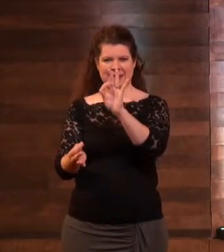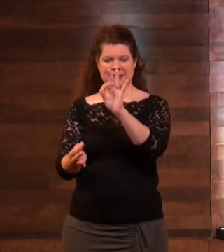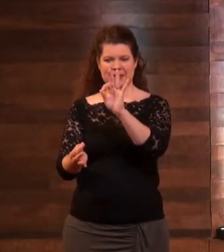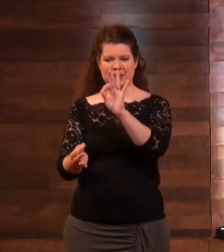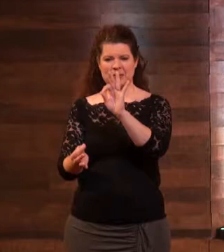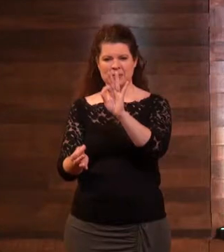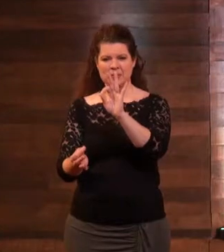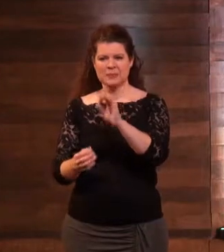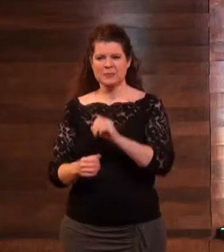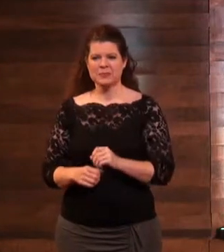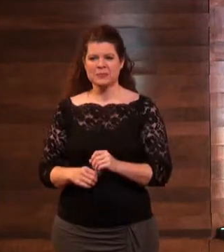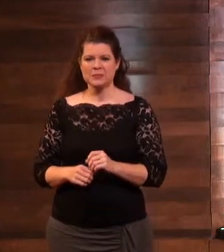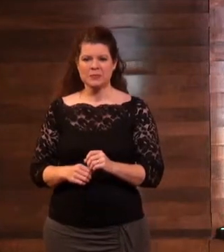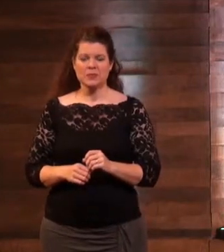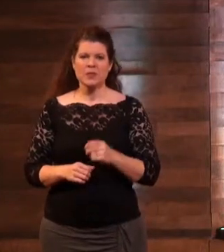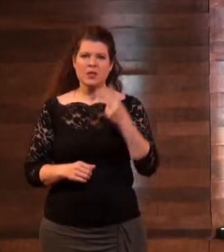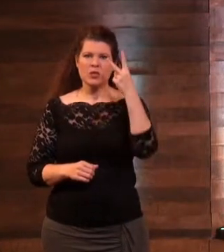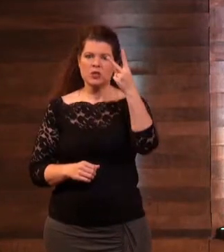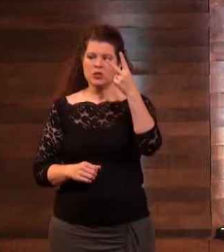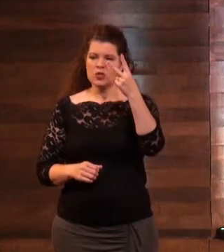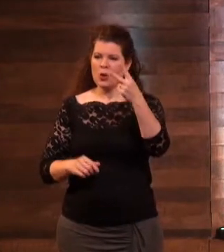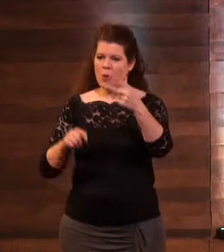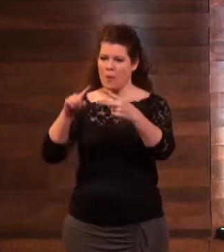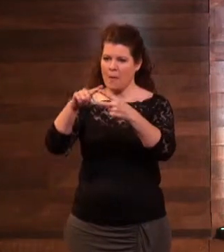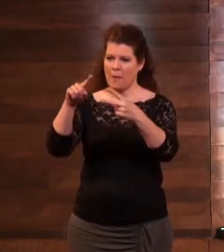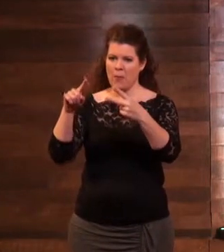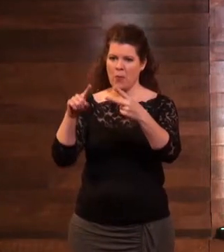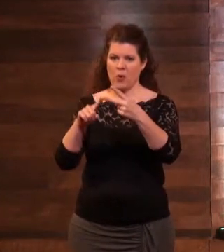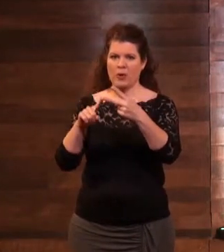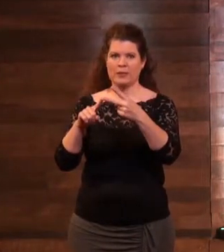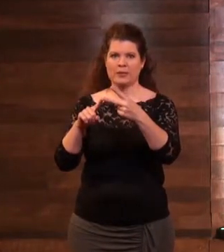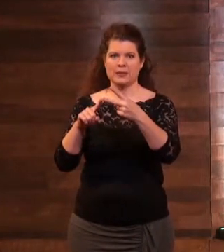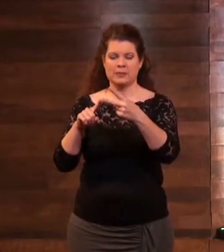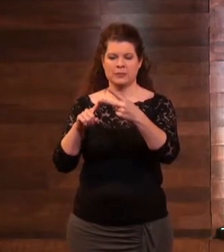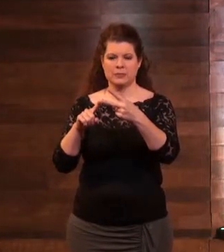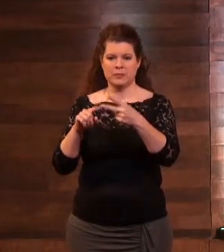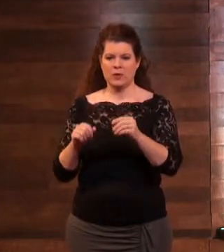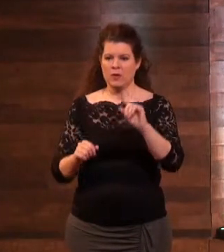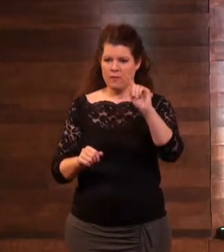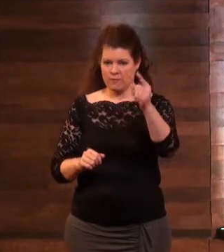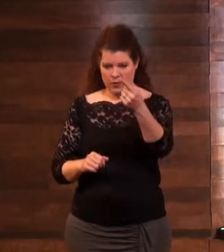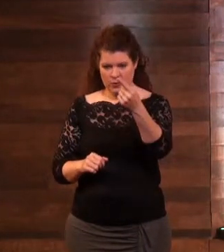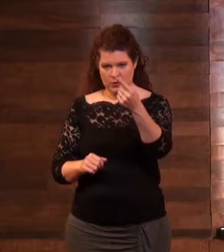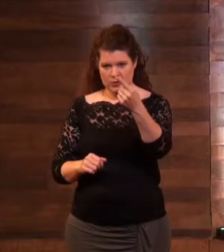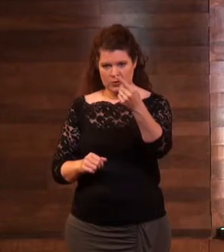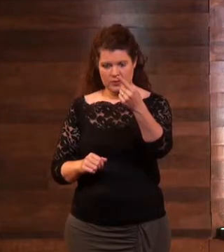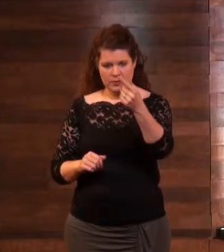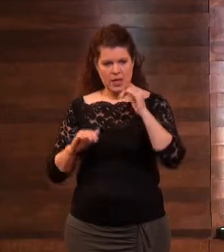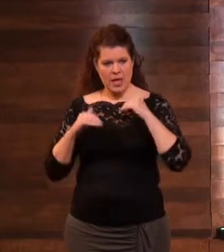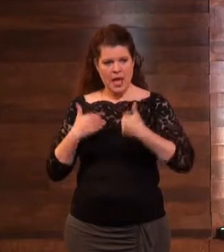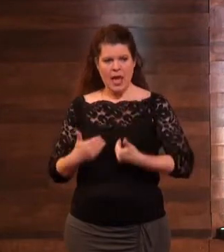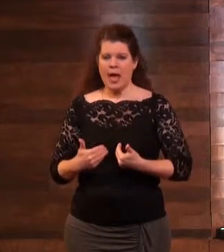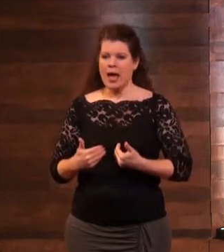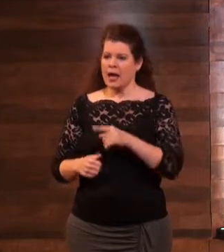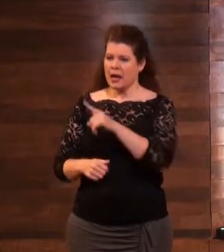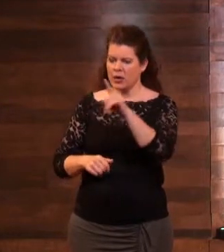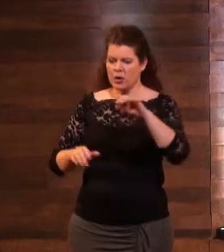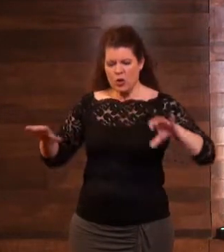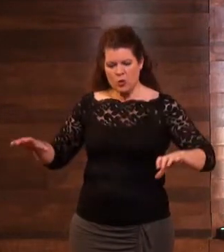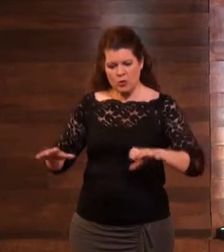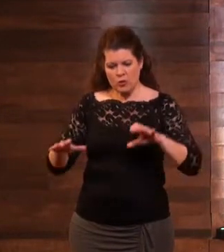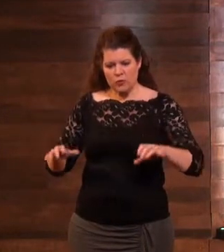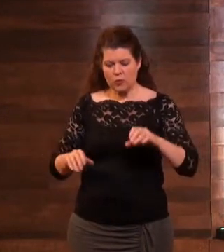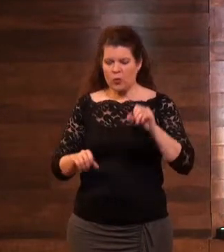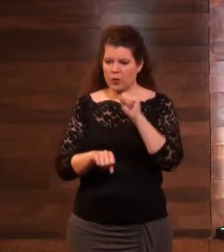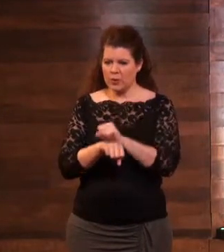Okay, so there are two key points that I want to tell you. Then I'm going to show you a short video. First key point, how you perform at work is